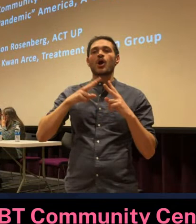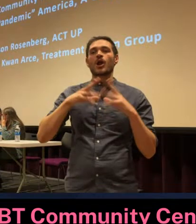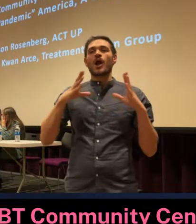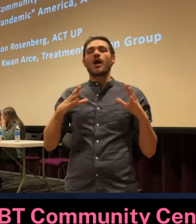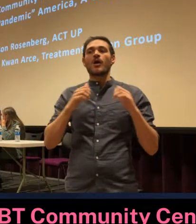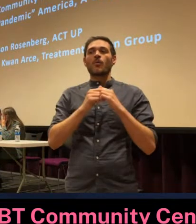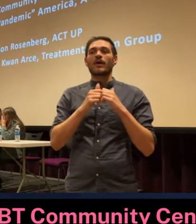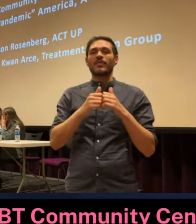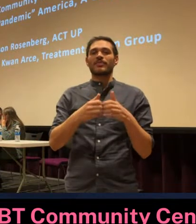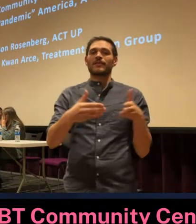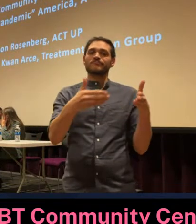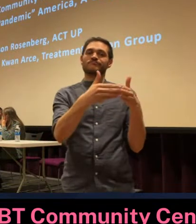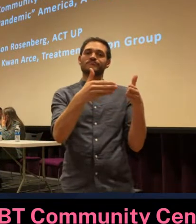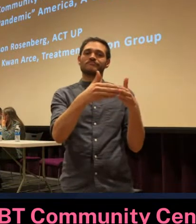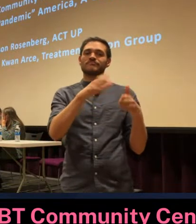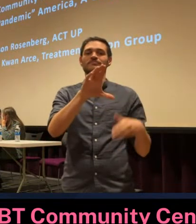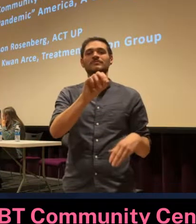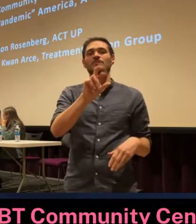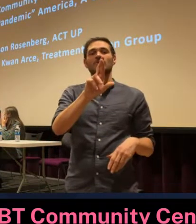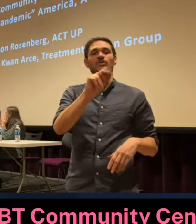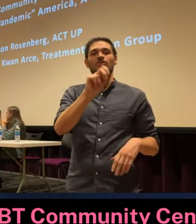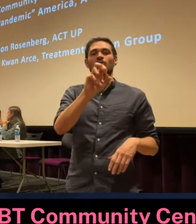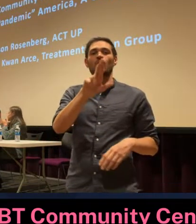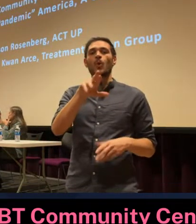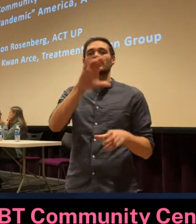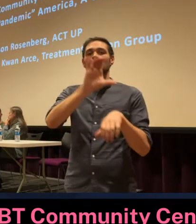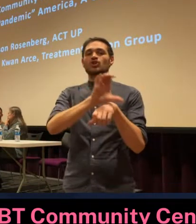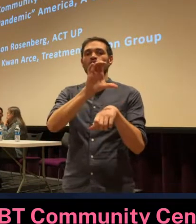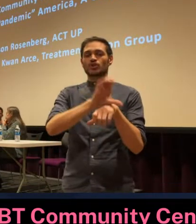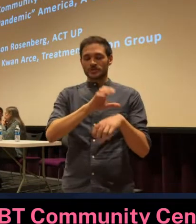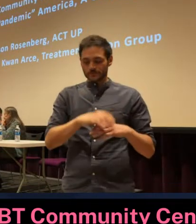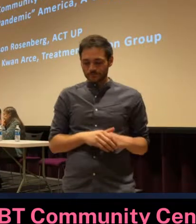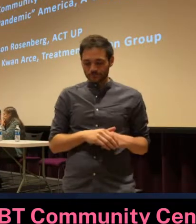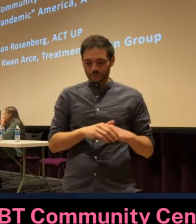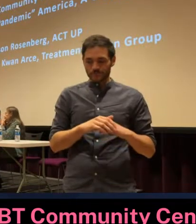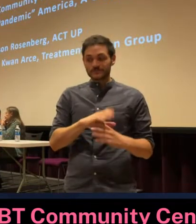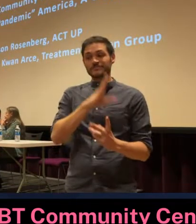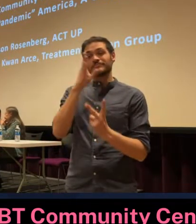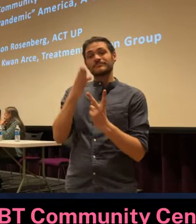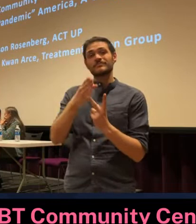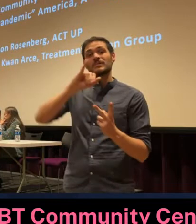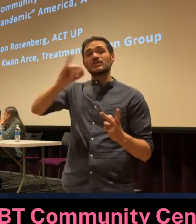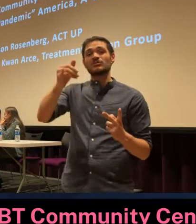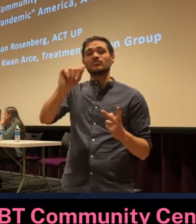the Corner Church and Judson Memorial Church.